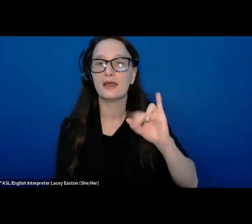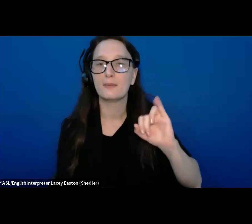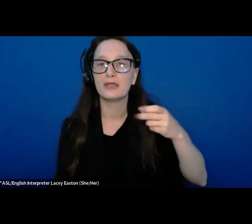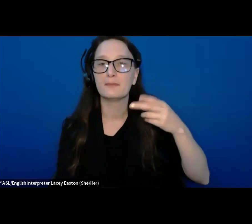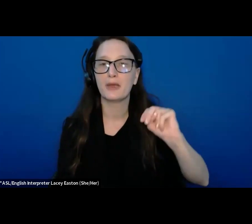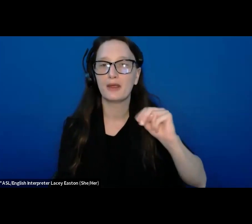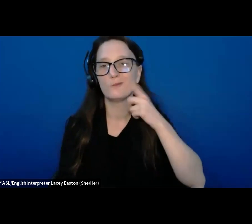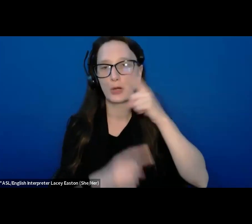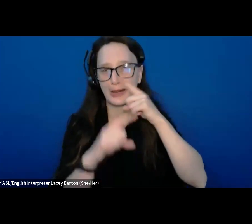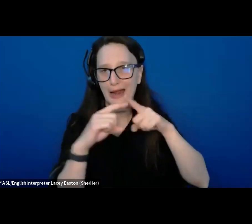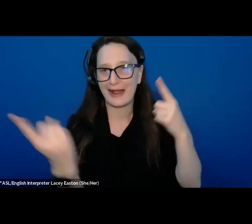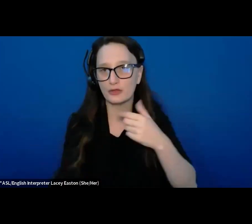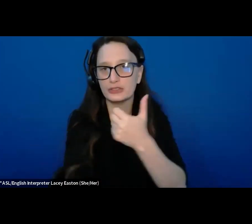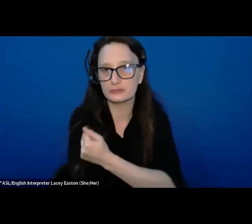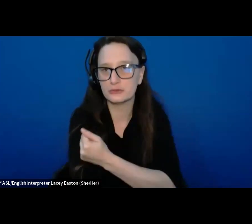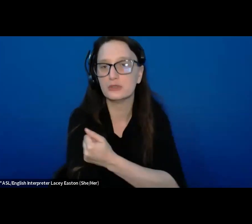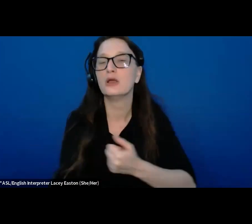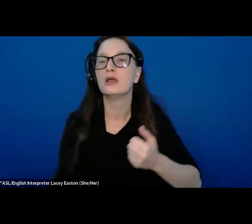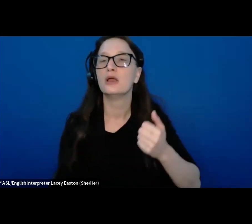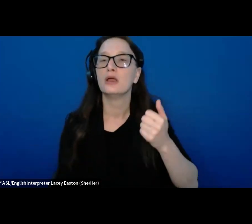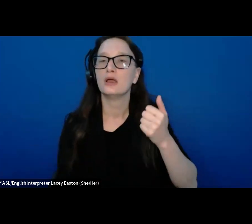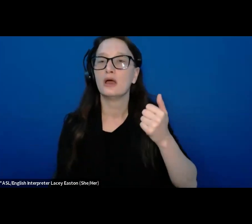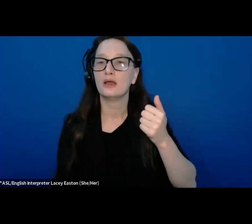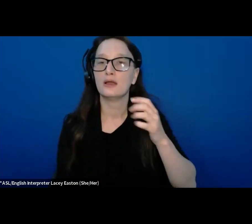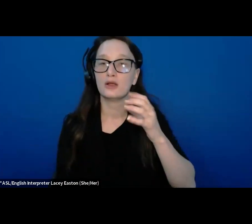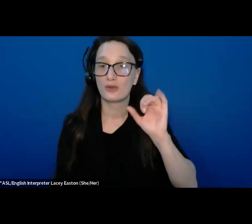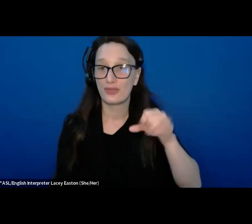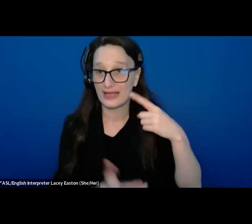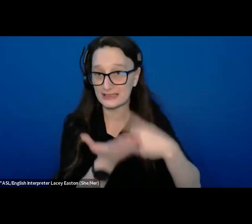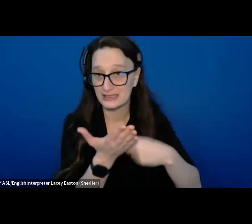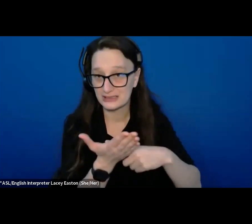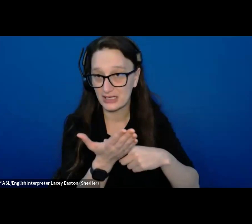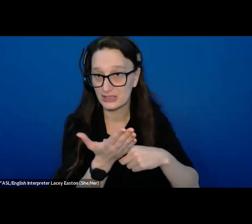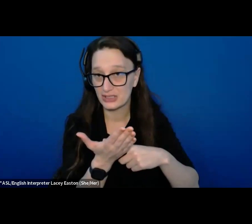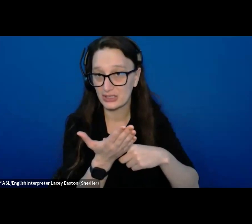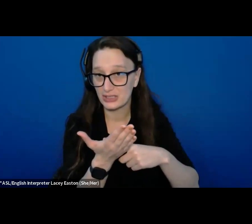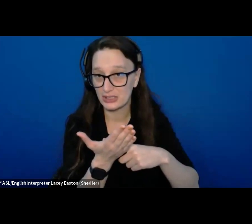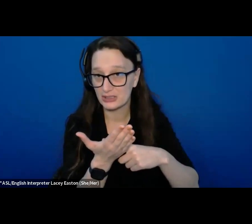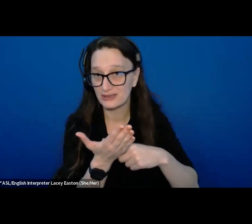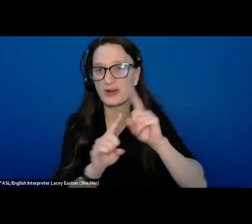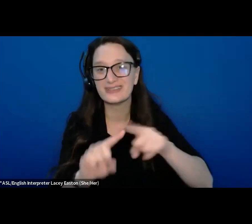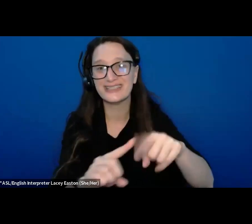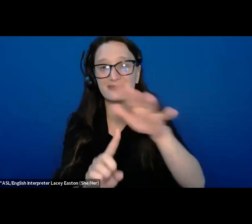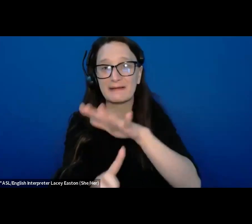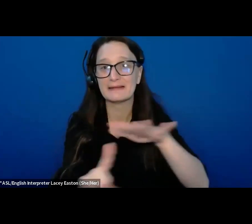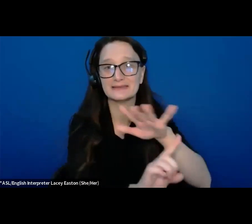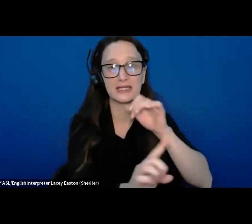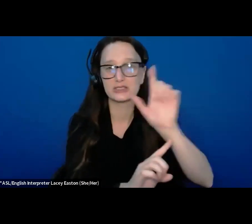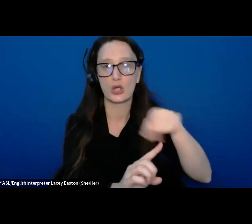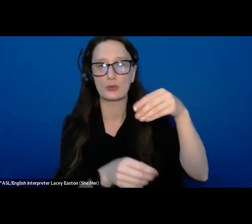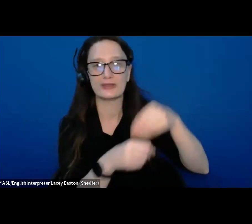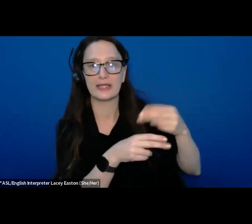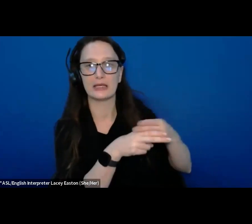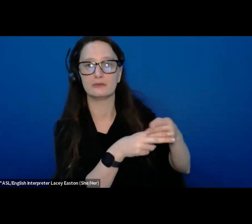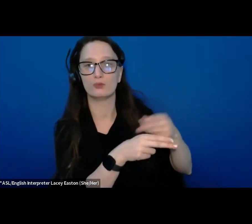And I guess maybe it's a discussion about EpiPens and things like that in a lot of different settings beyond just respite too. So I gotta have Carol loves